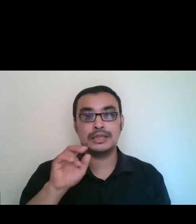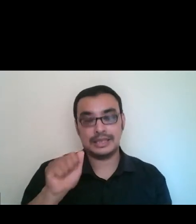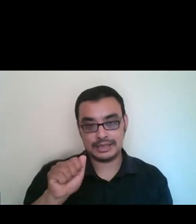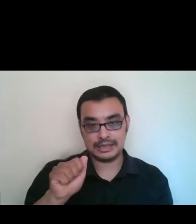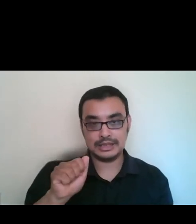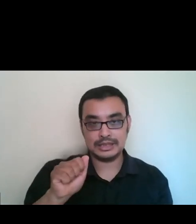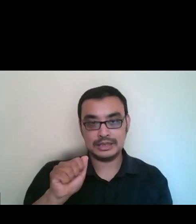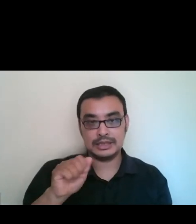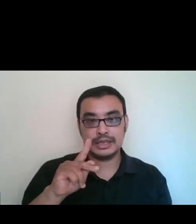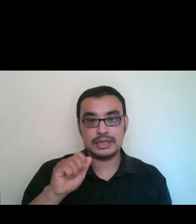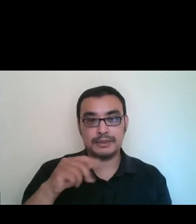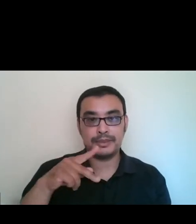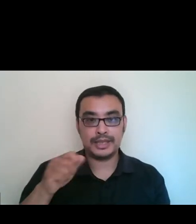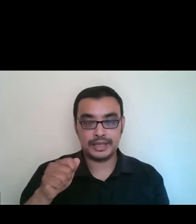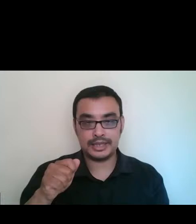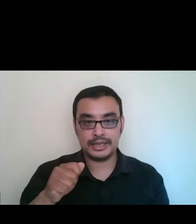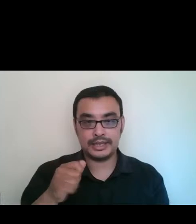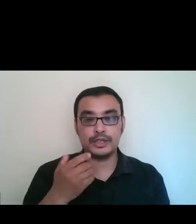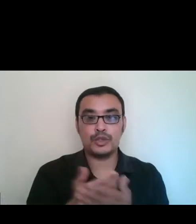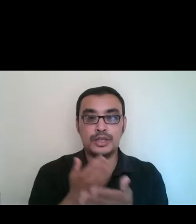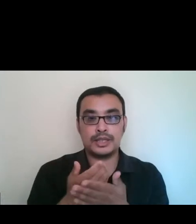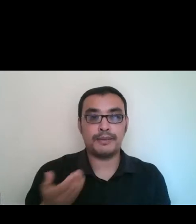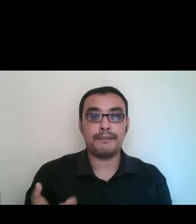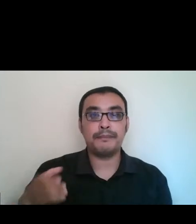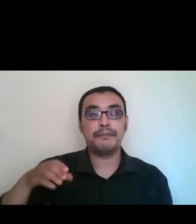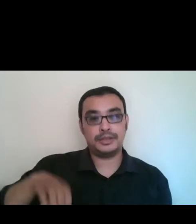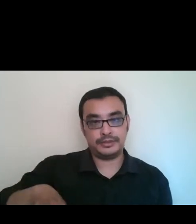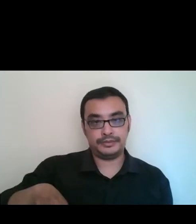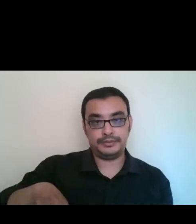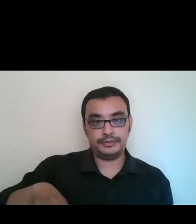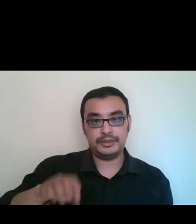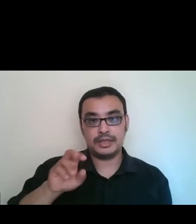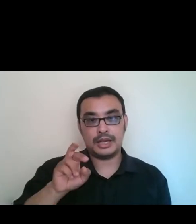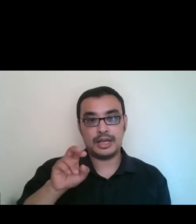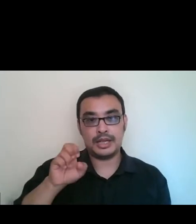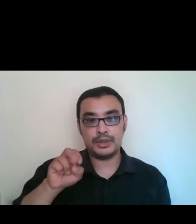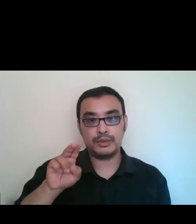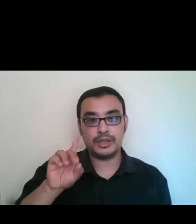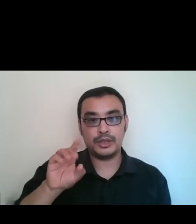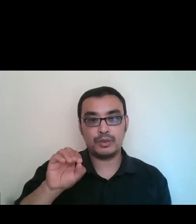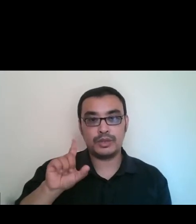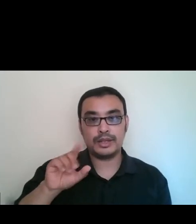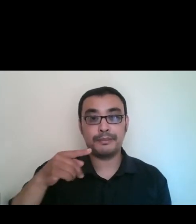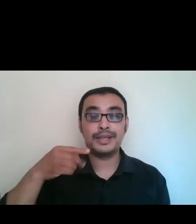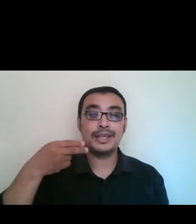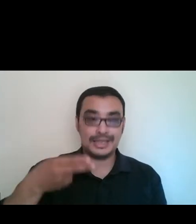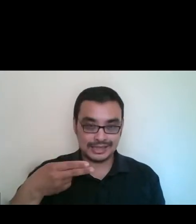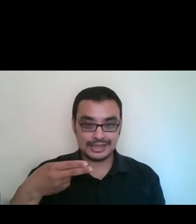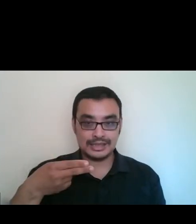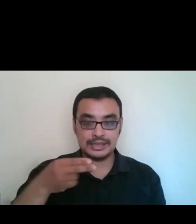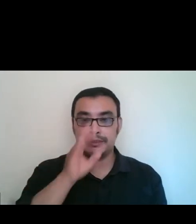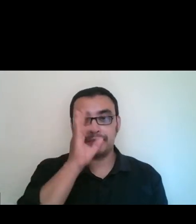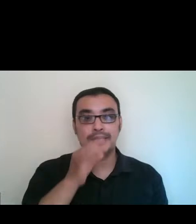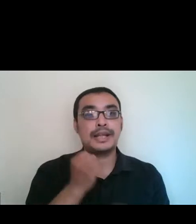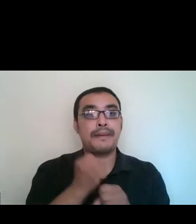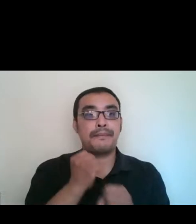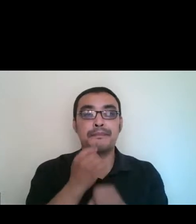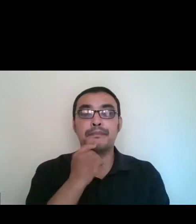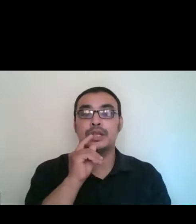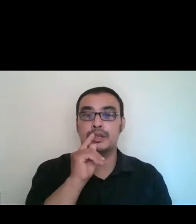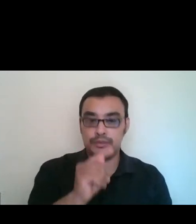Kapaing Foundation in Bangladesh. Rudolf's specific areas of work is